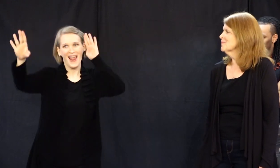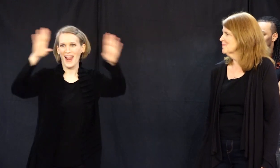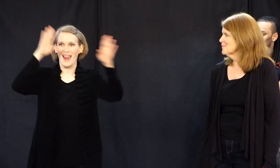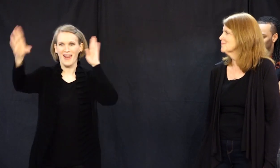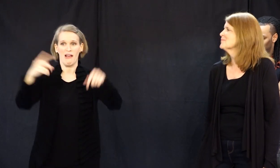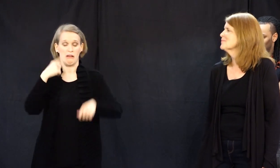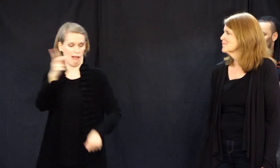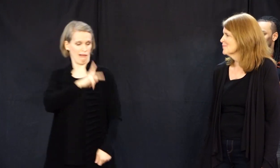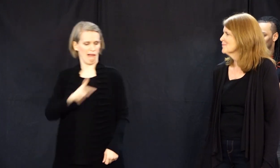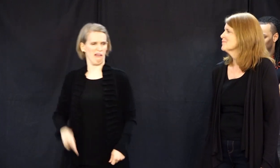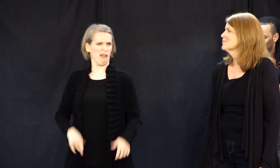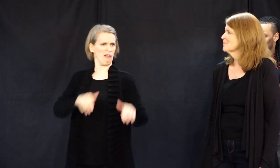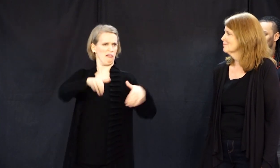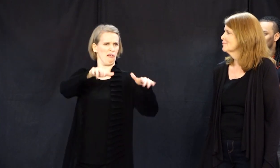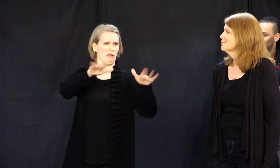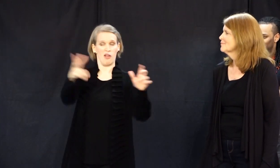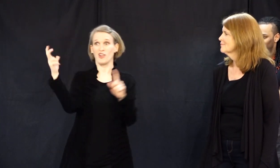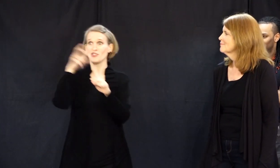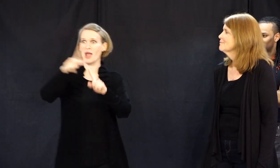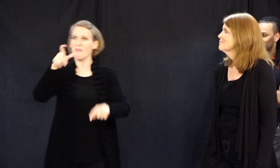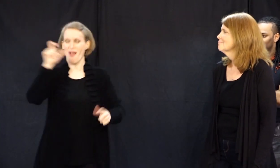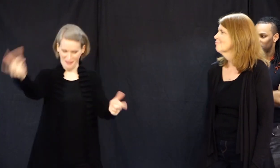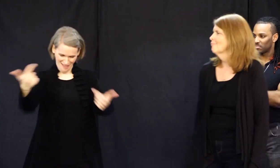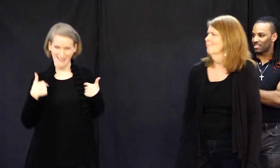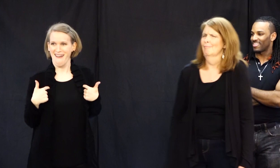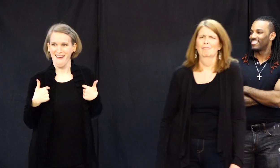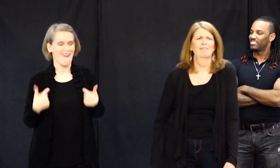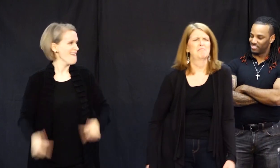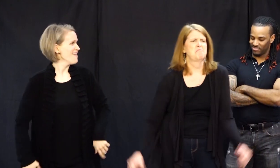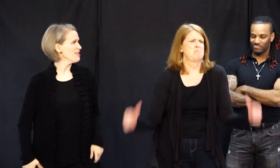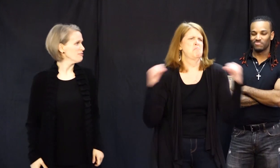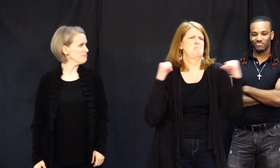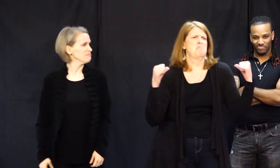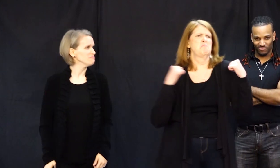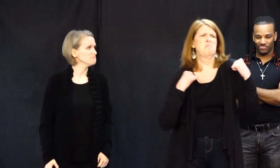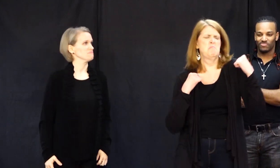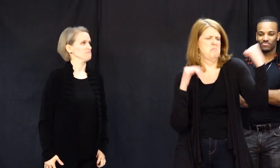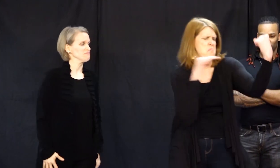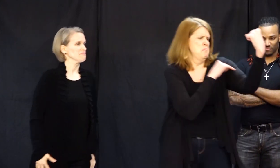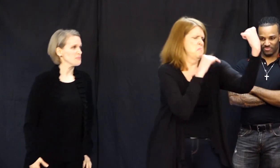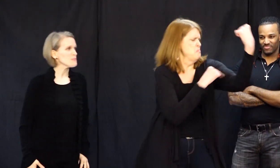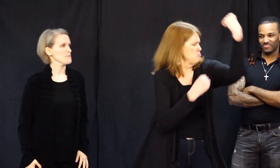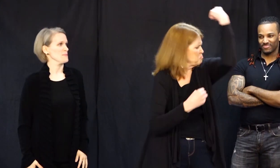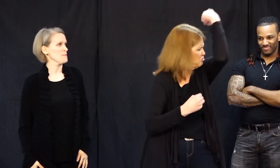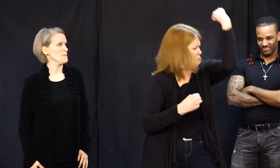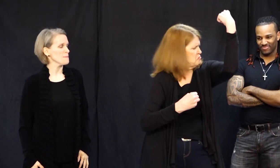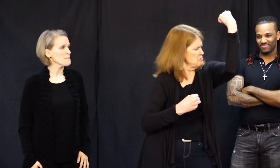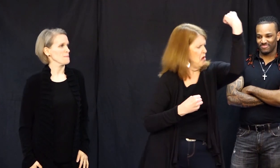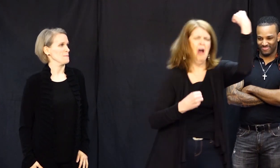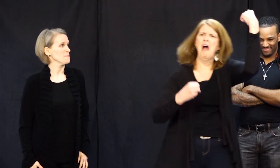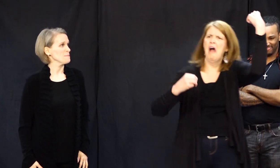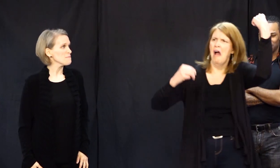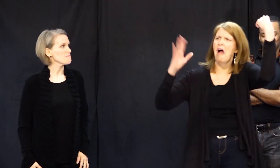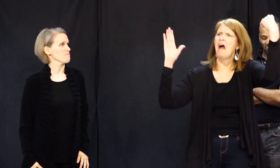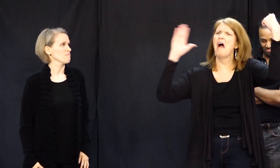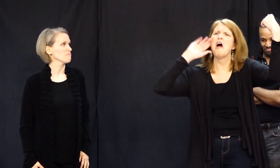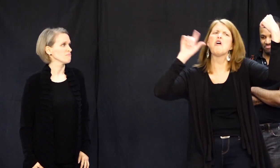the king, cause it's who is the best, c'est moi. Brah, brah, I am Hercules Mulligan, up in it, loving it. Yes, I